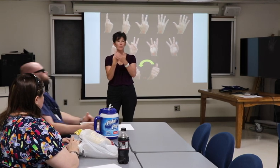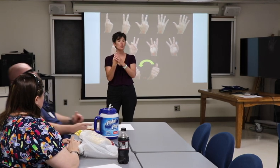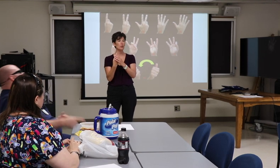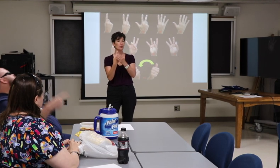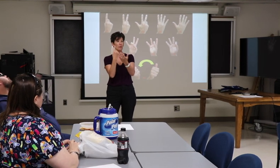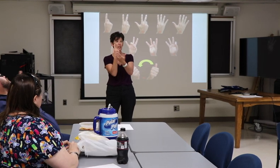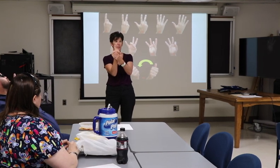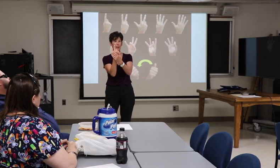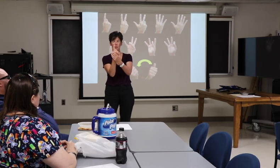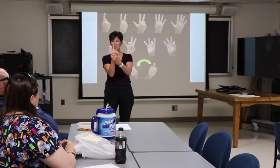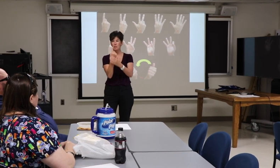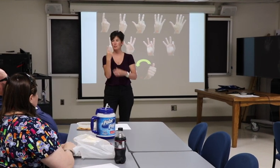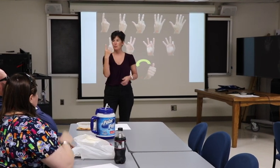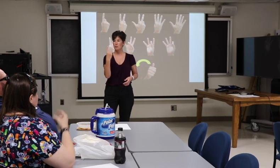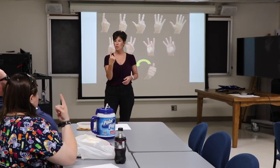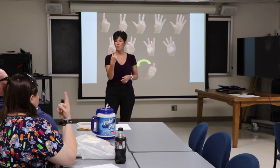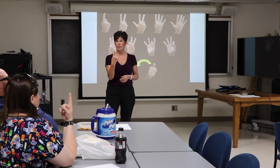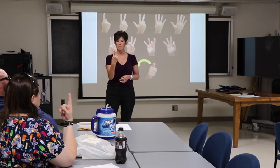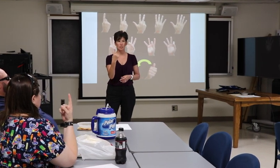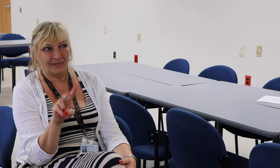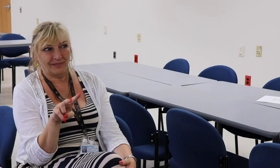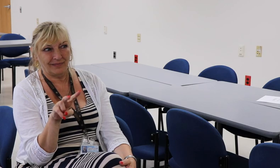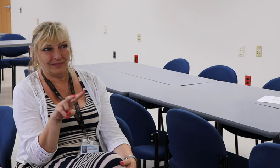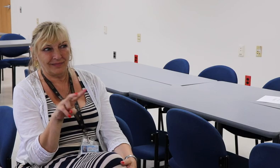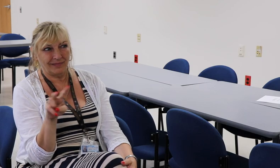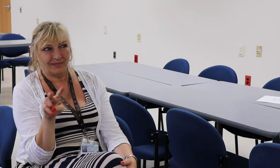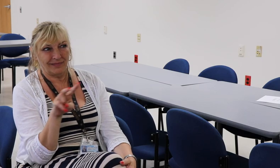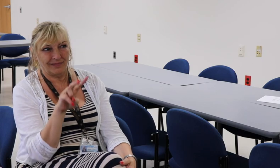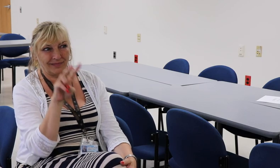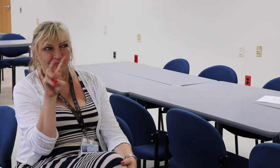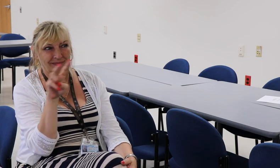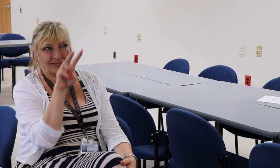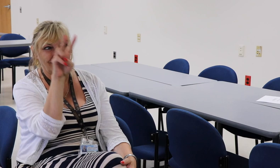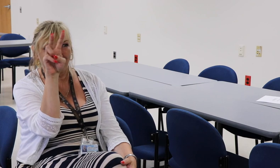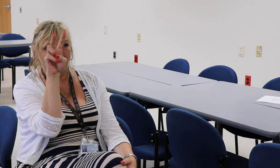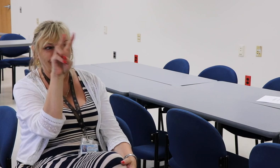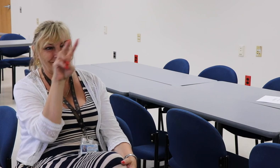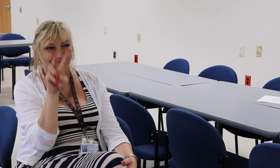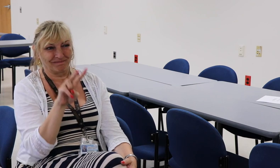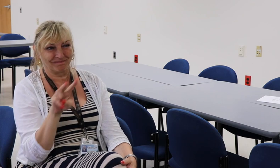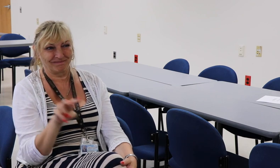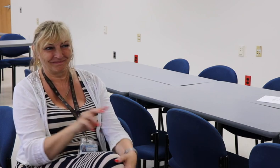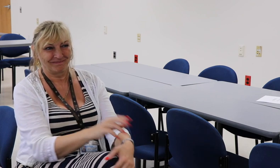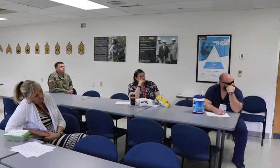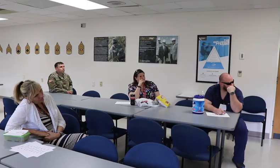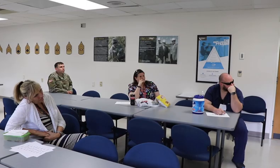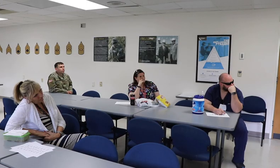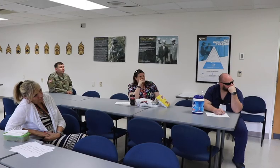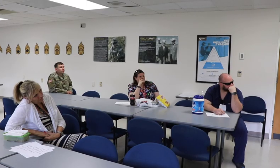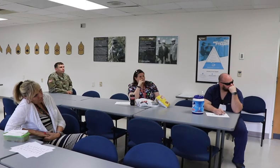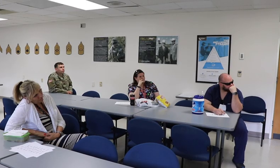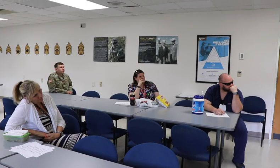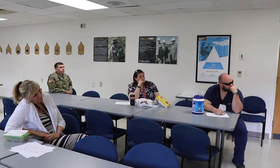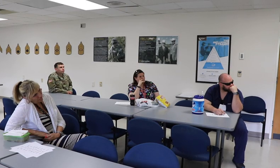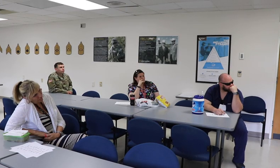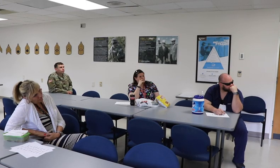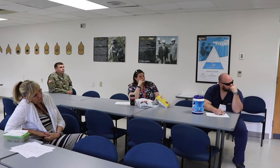Beneficiaries and staff at Blanchfield Army Community Hospital can learn and practice American Sign Language during a free group that